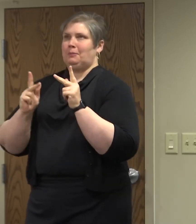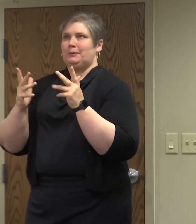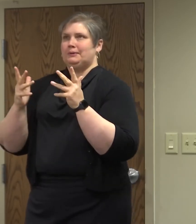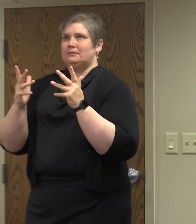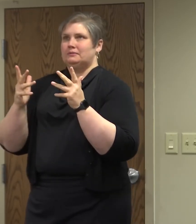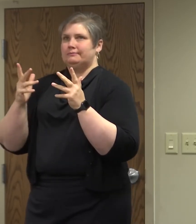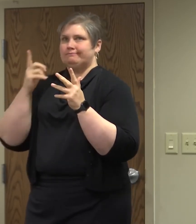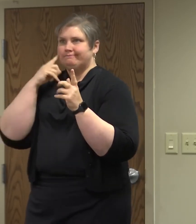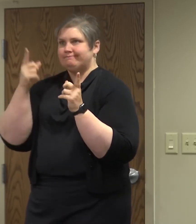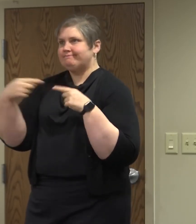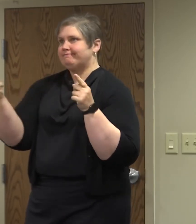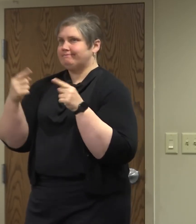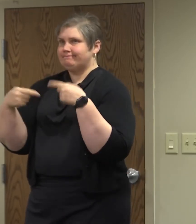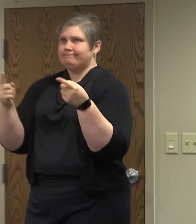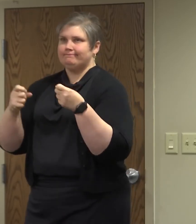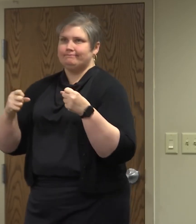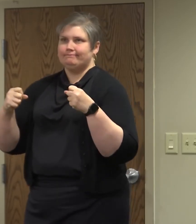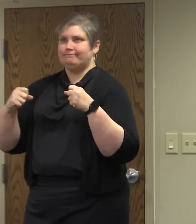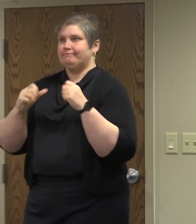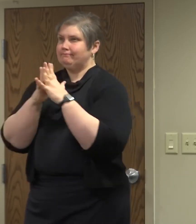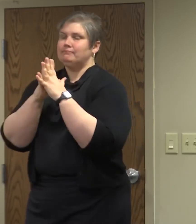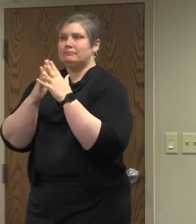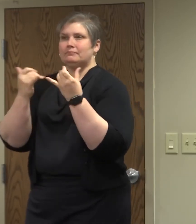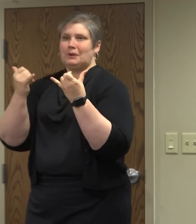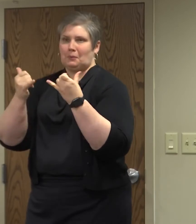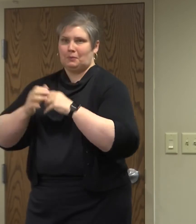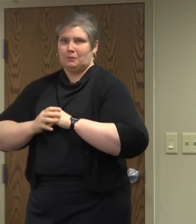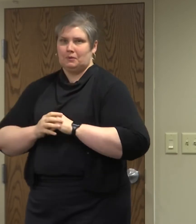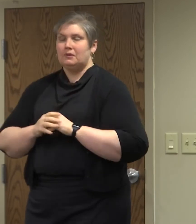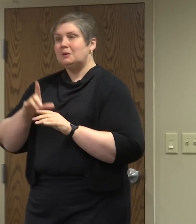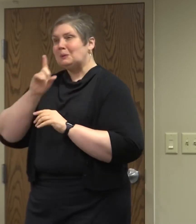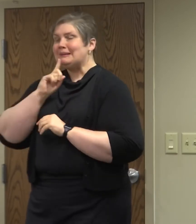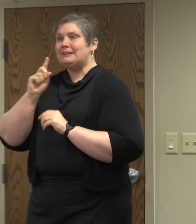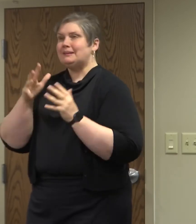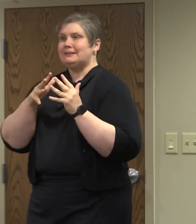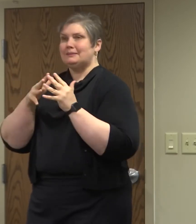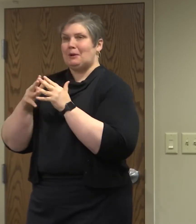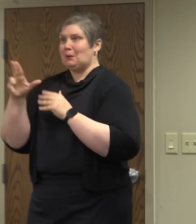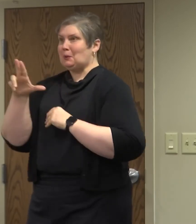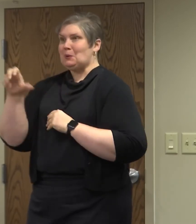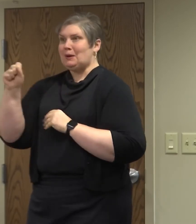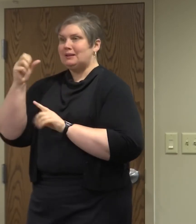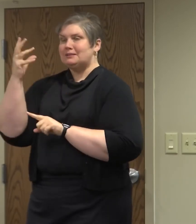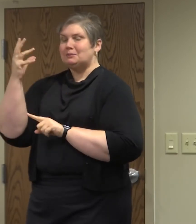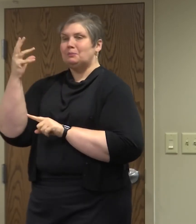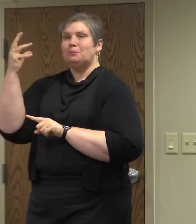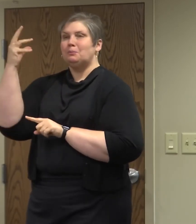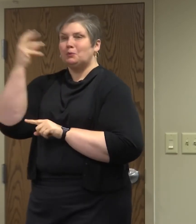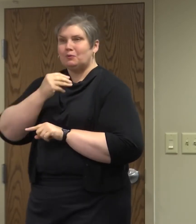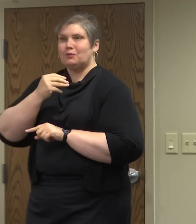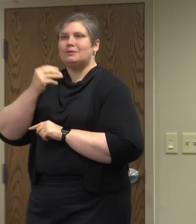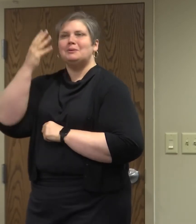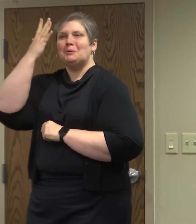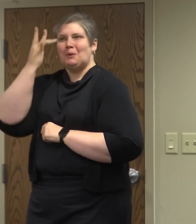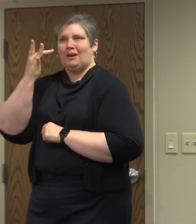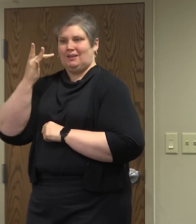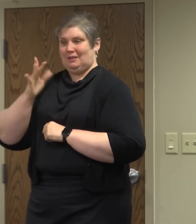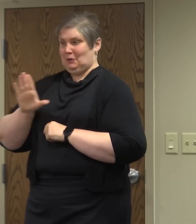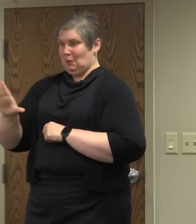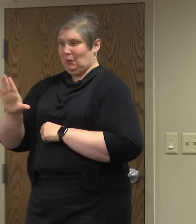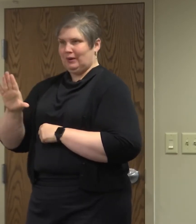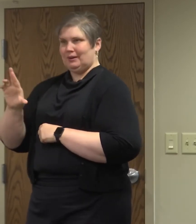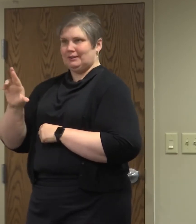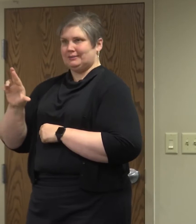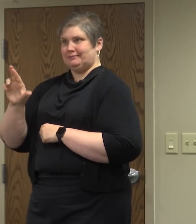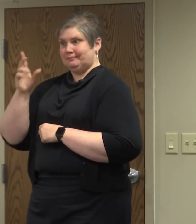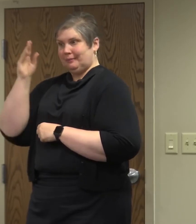right to express your opinion. We'll even defend to the death your right to be wrong. And to not get the vaccine is wrong. We need to